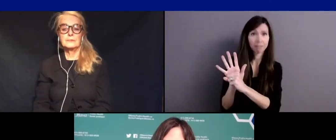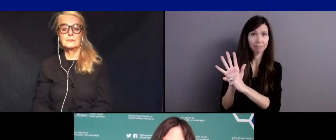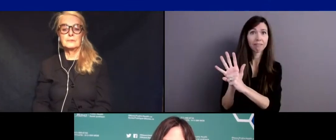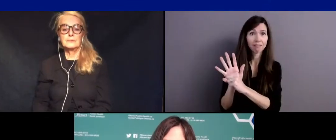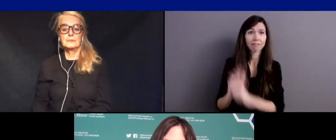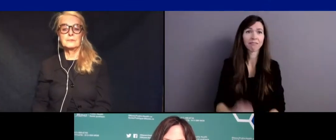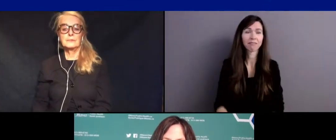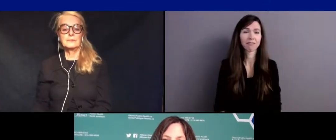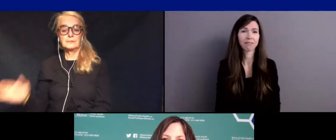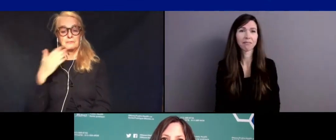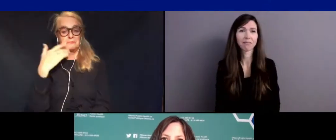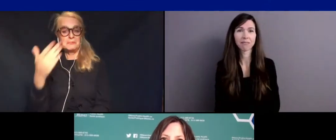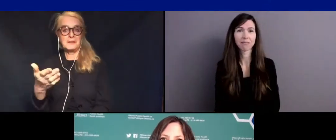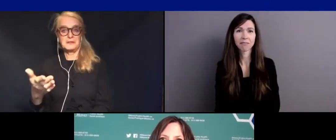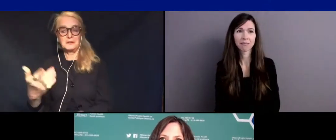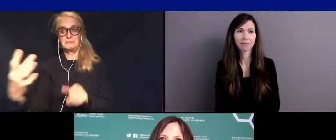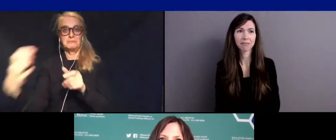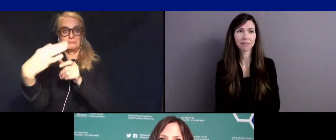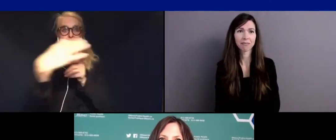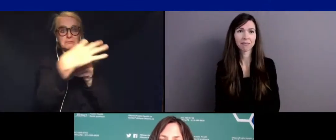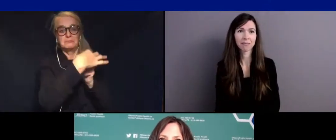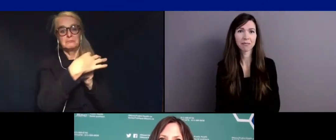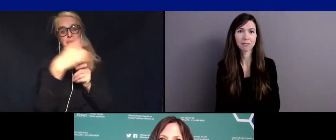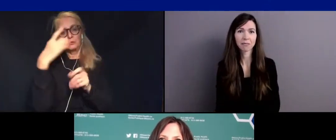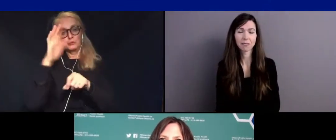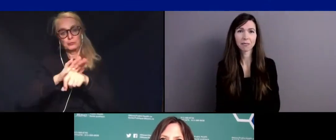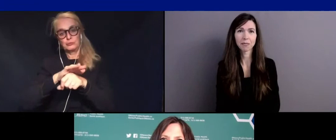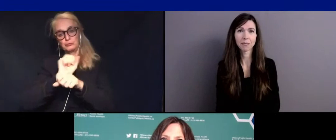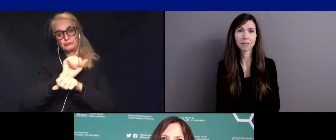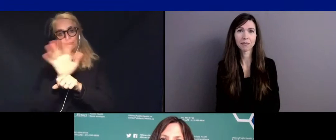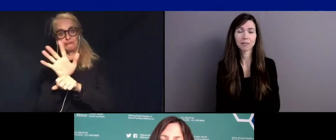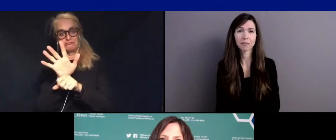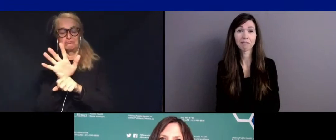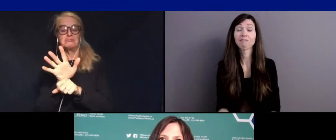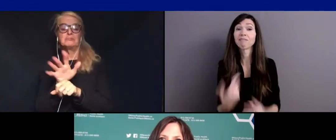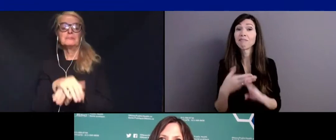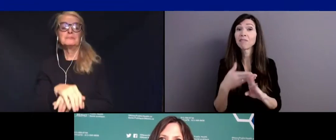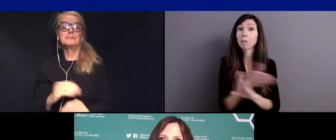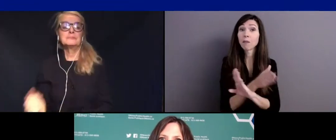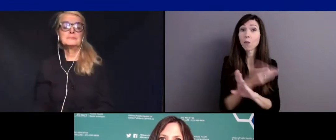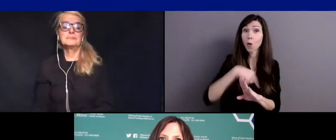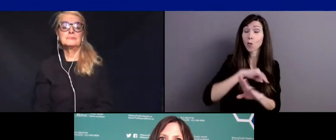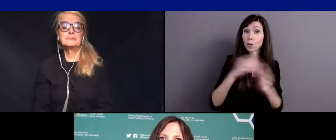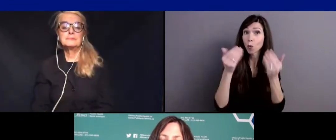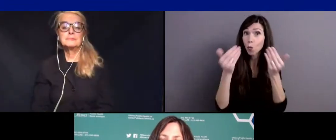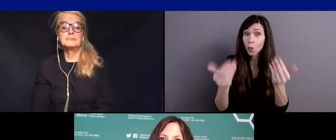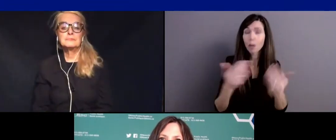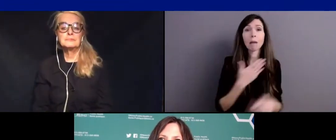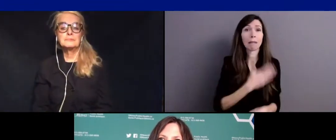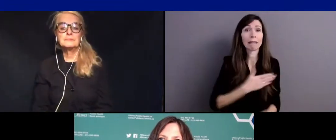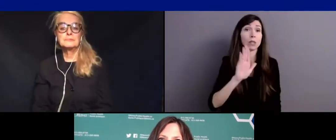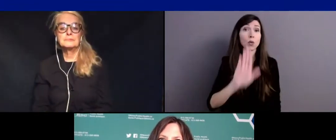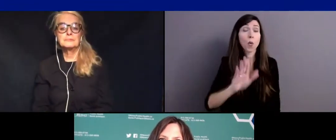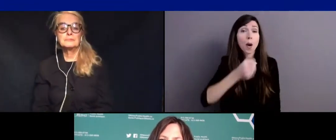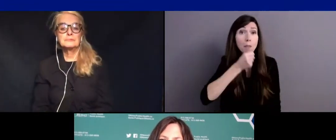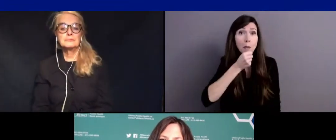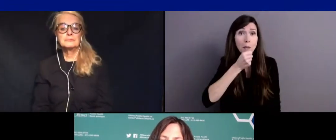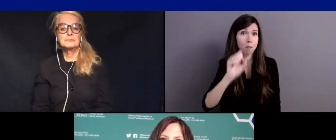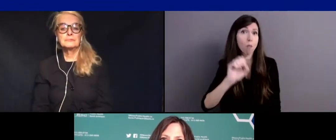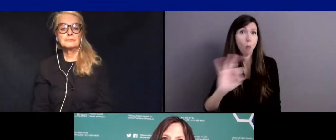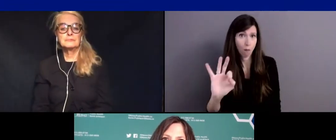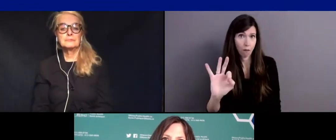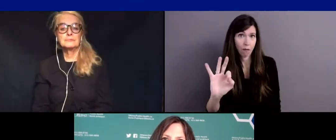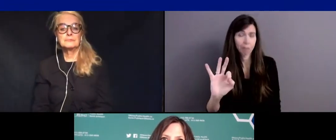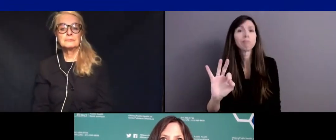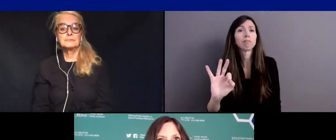point de presse au sujet du nouveau coronavirus COVID-19. Before we begin, a few reminders. Please place your microphone on mute until I invite you to